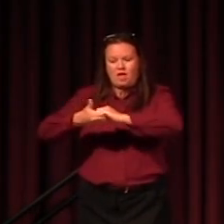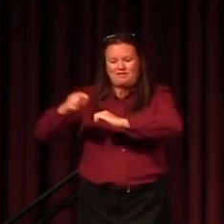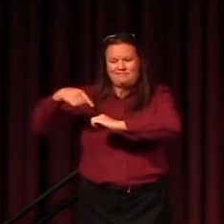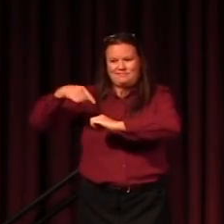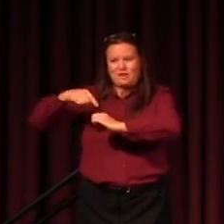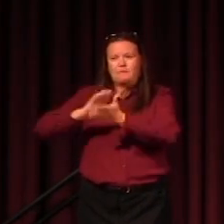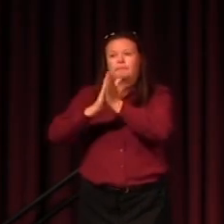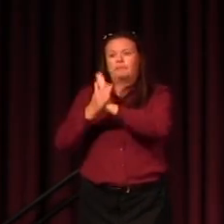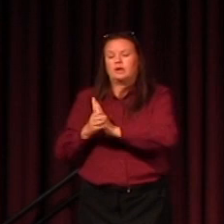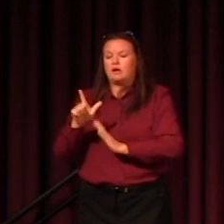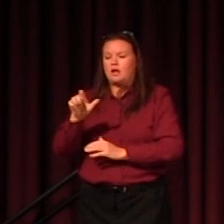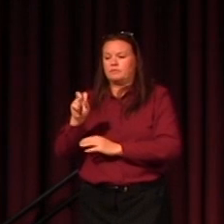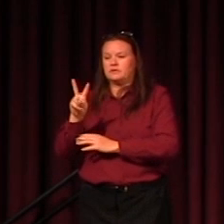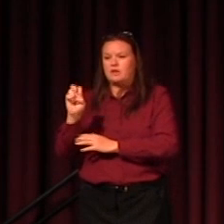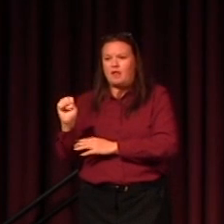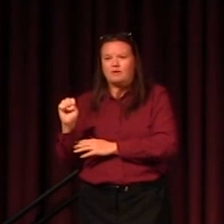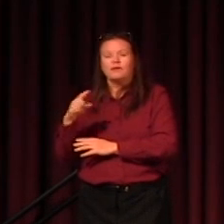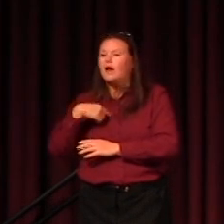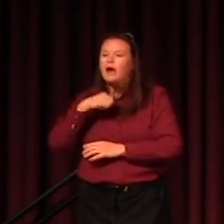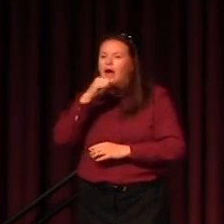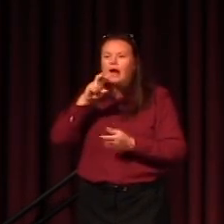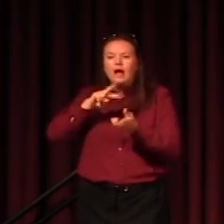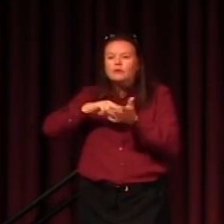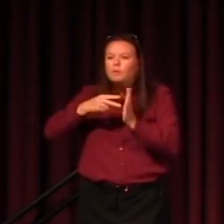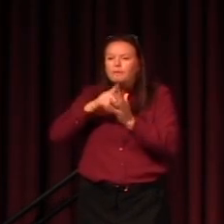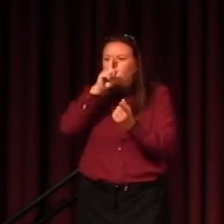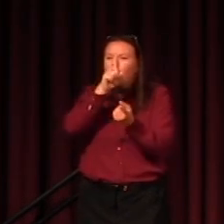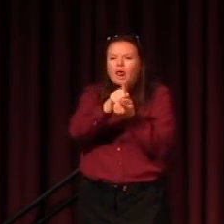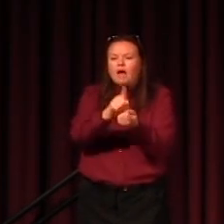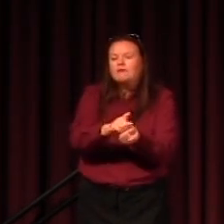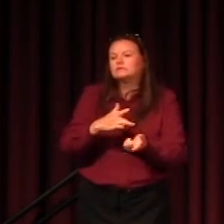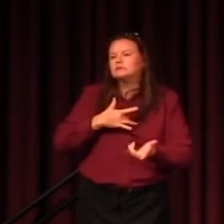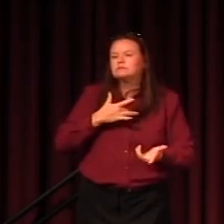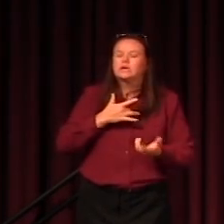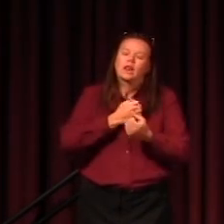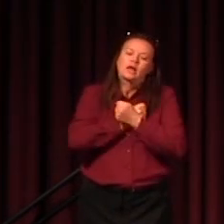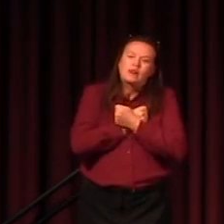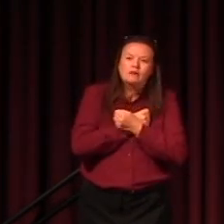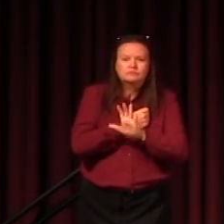Now let me be clear, I am not talking about love sort of as a feeling.